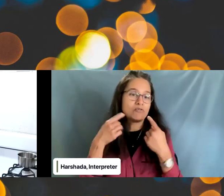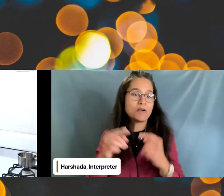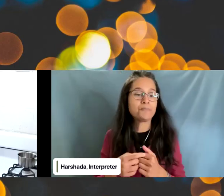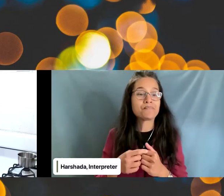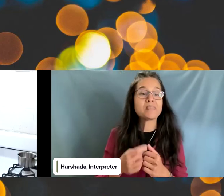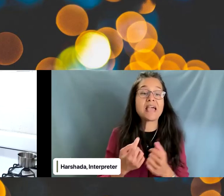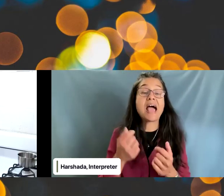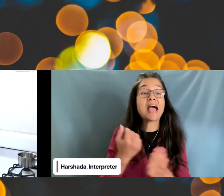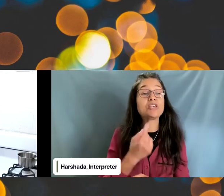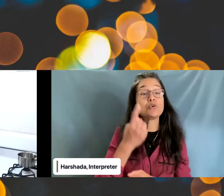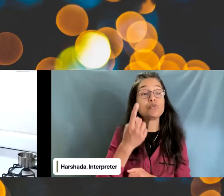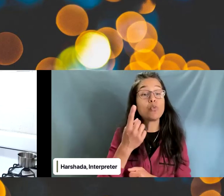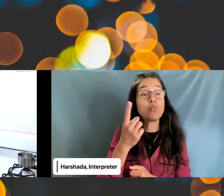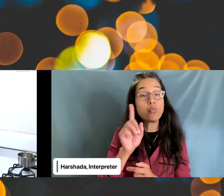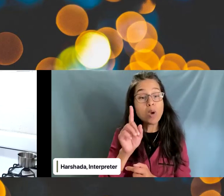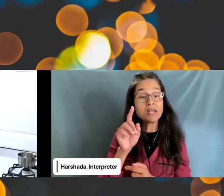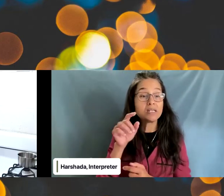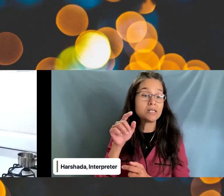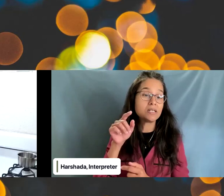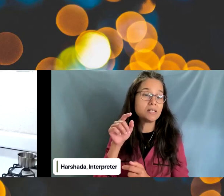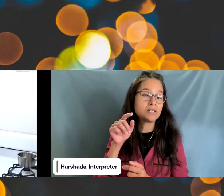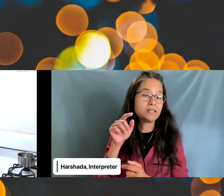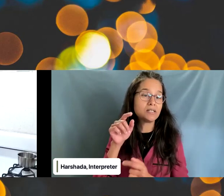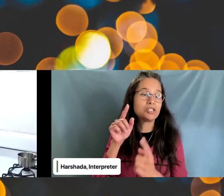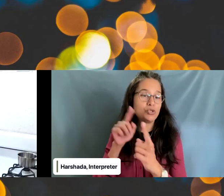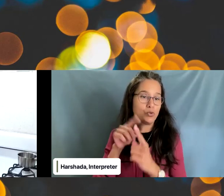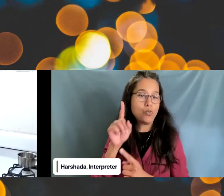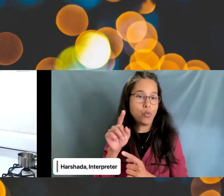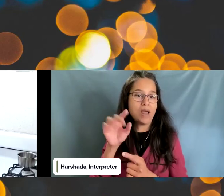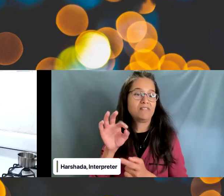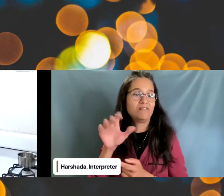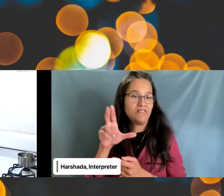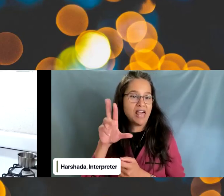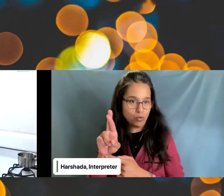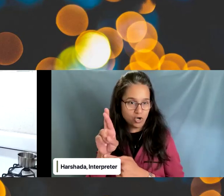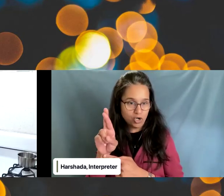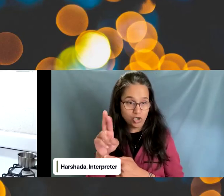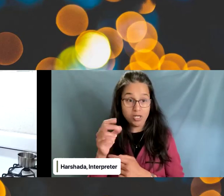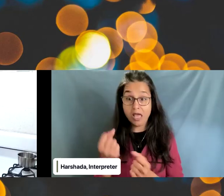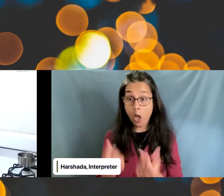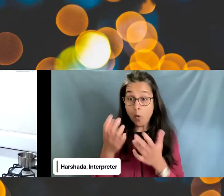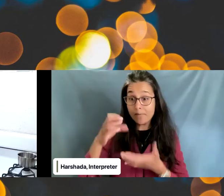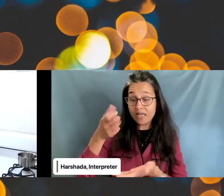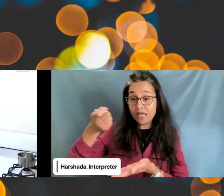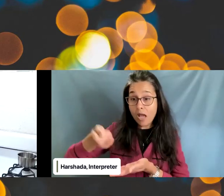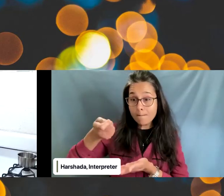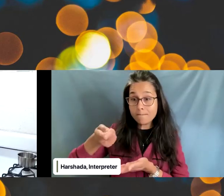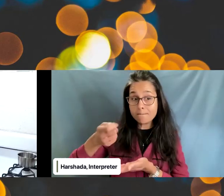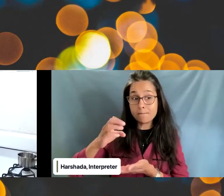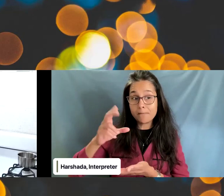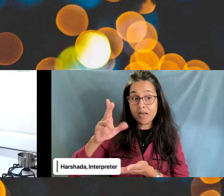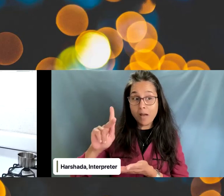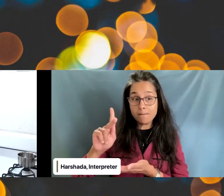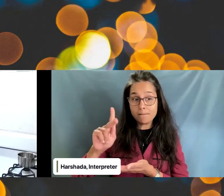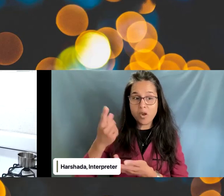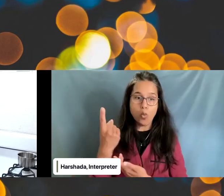can use any gluten-free flour or your flour of your choice. And we're going to put 1 cup of flour in our mixing bowl. Okay, so